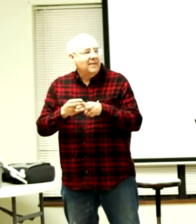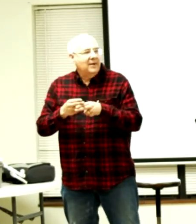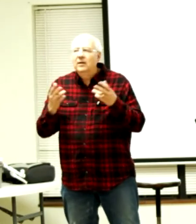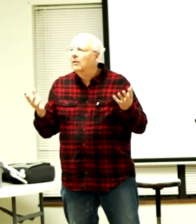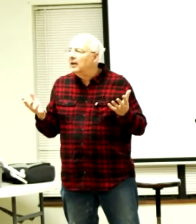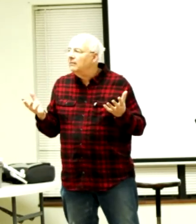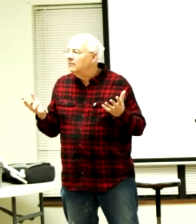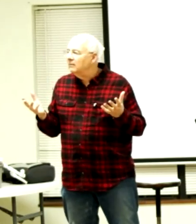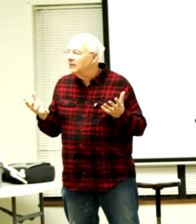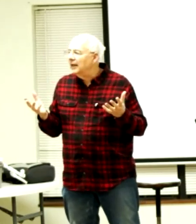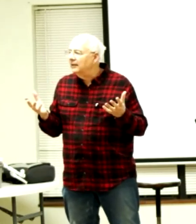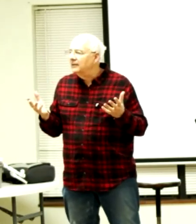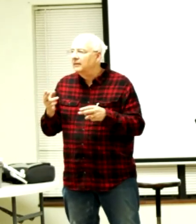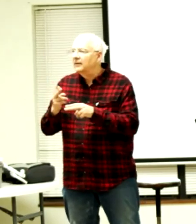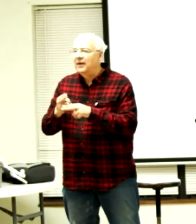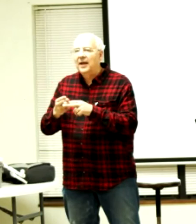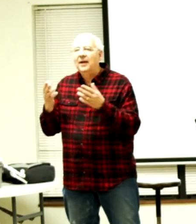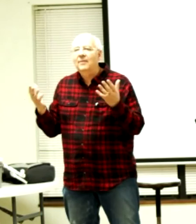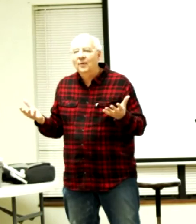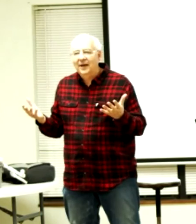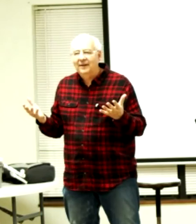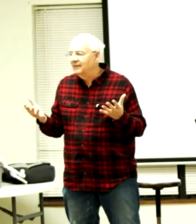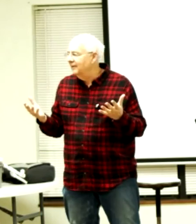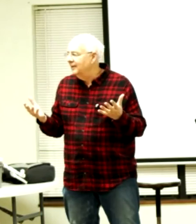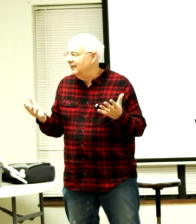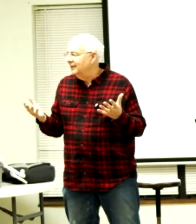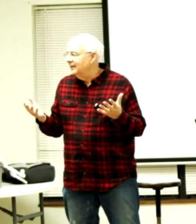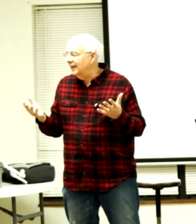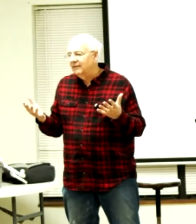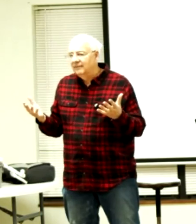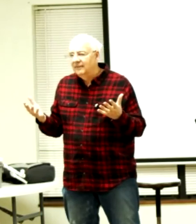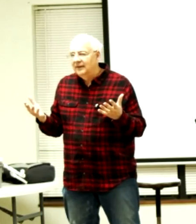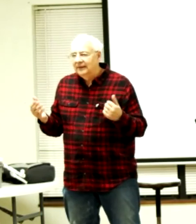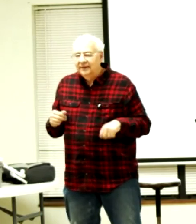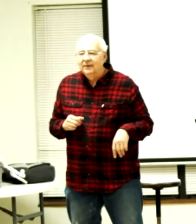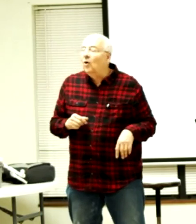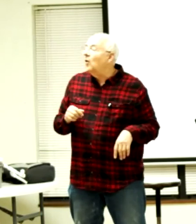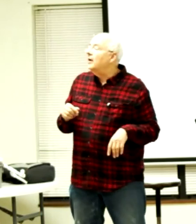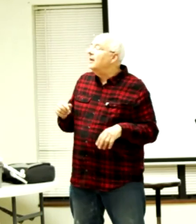Name what? Okay. Name what? Right. Or,